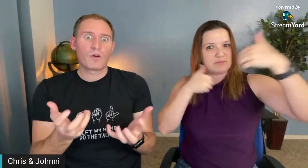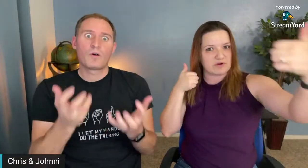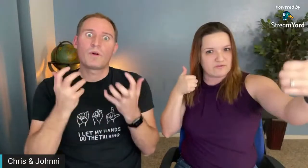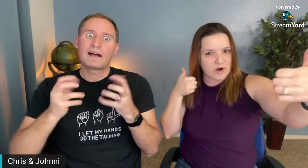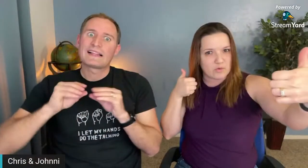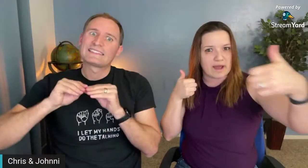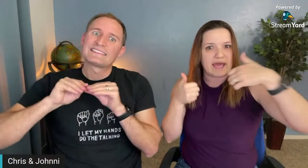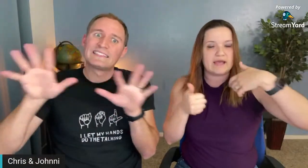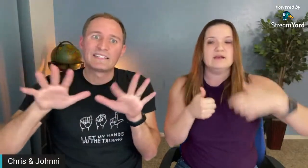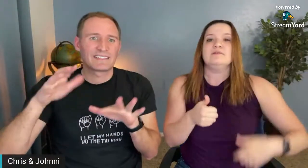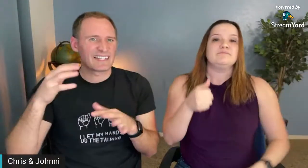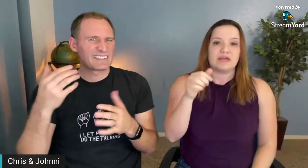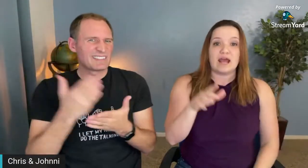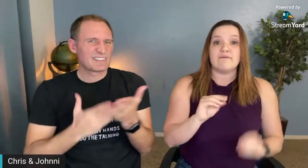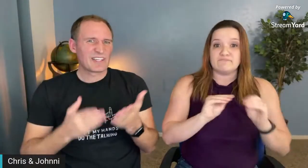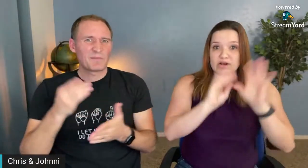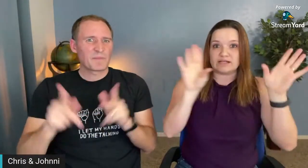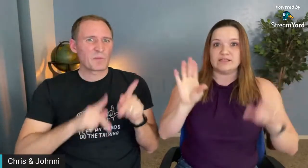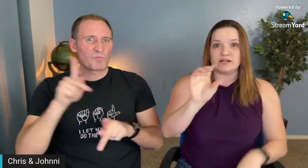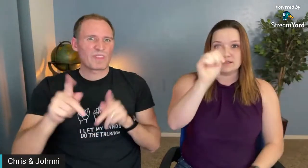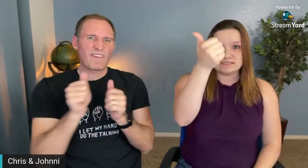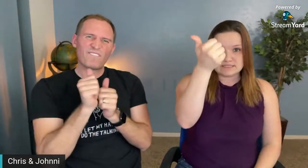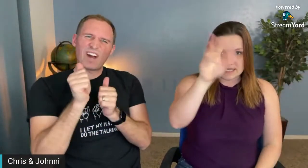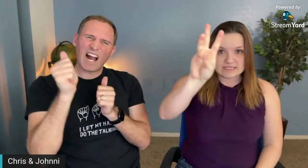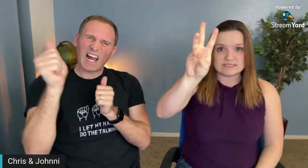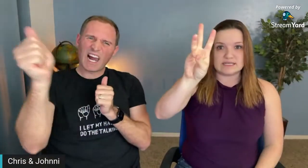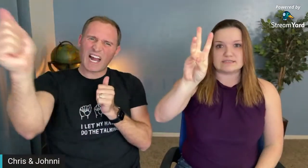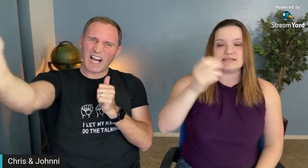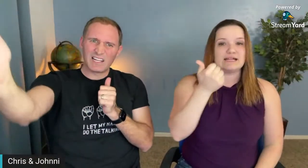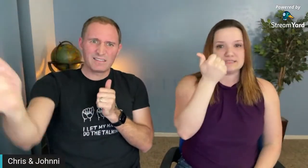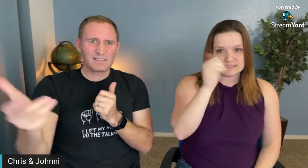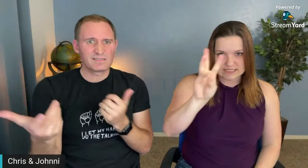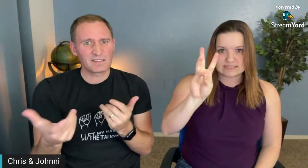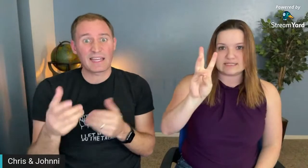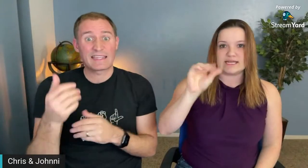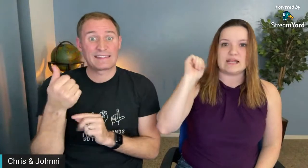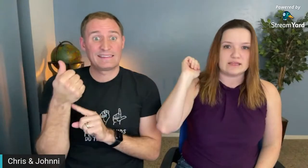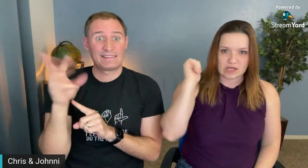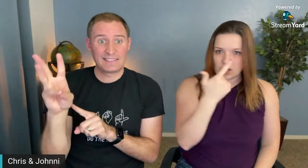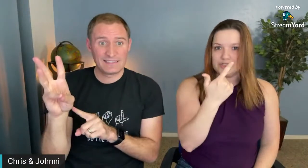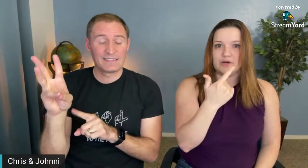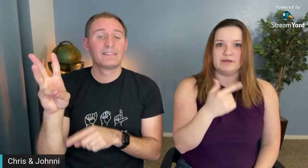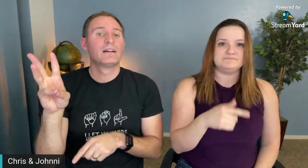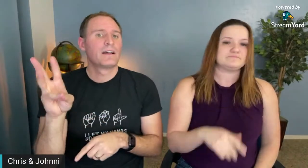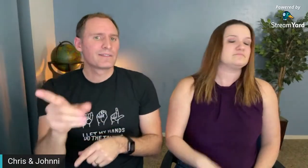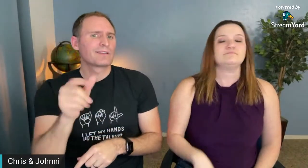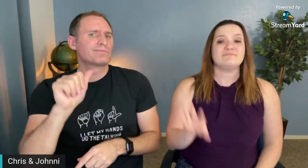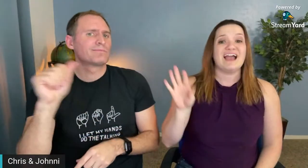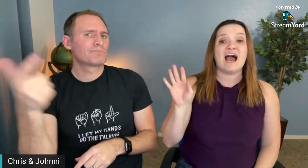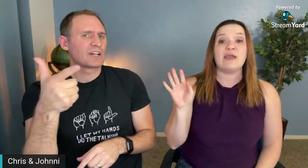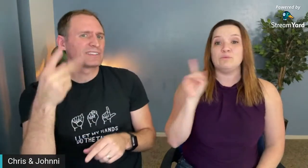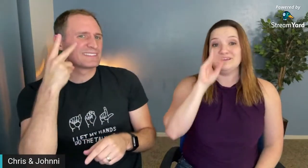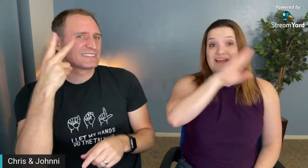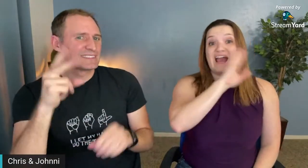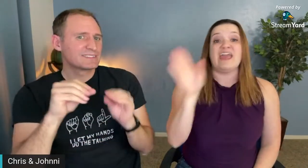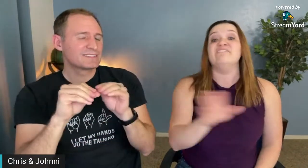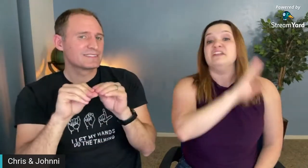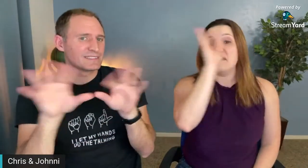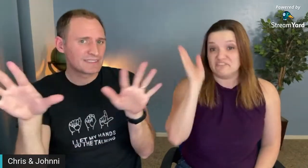people are far away, that I'm very clear. 10-6, that is 16, and they all know it. I have